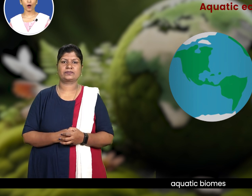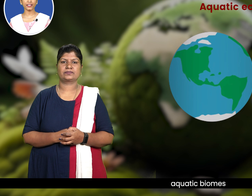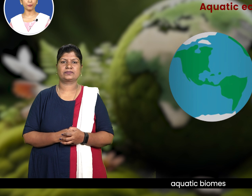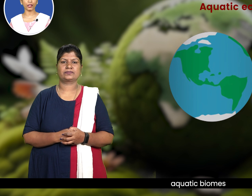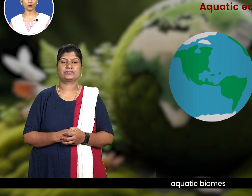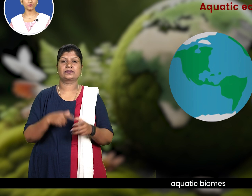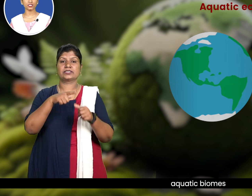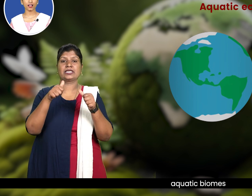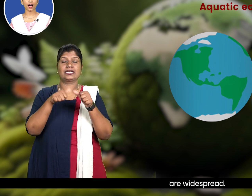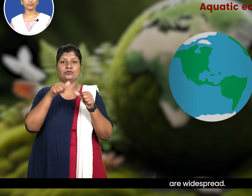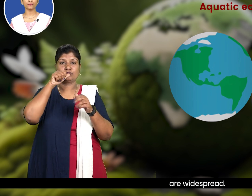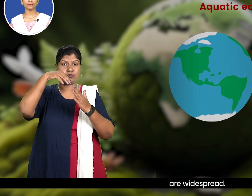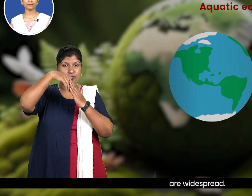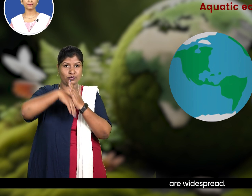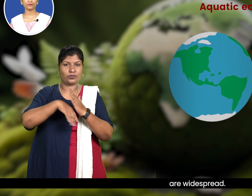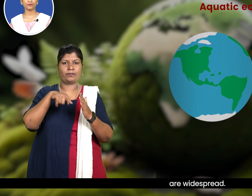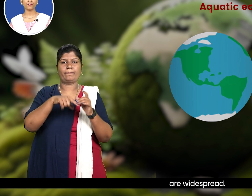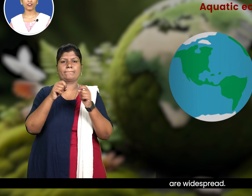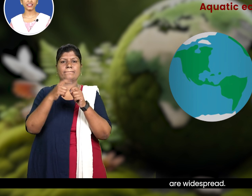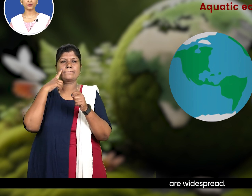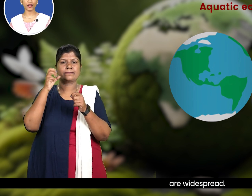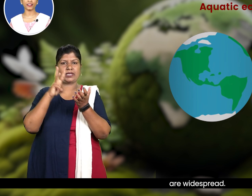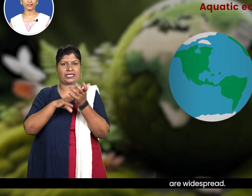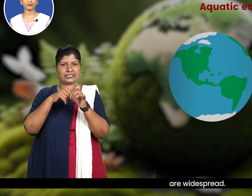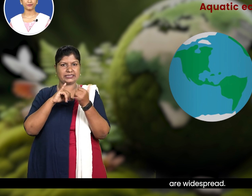aquatic biomes are widespread.